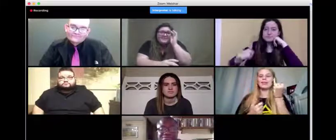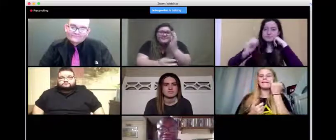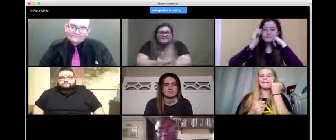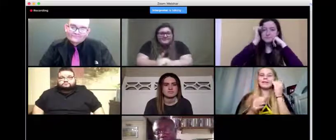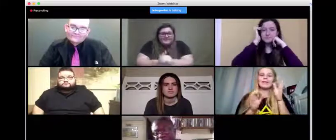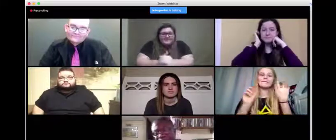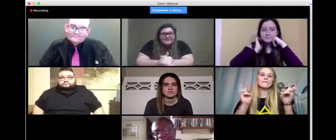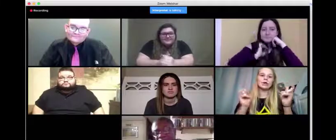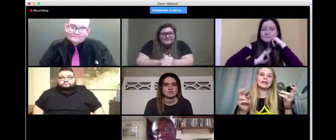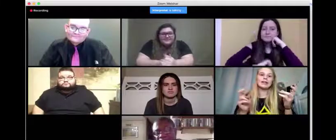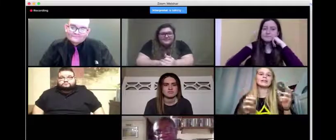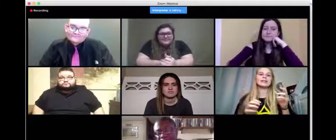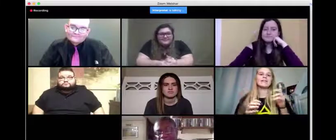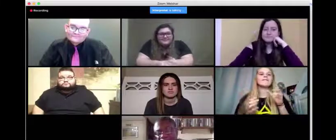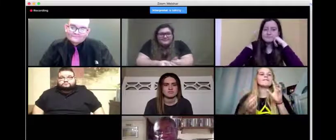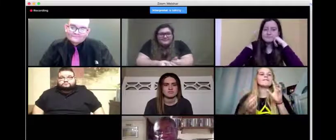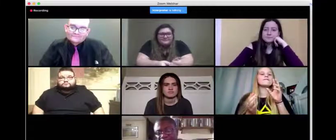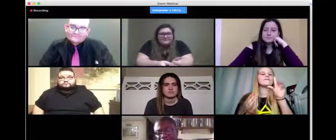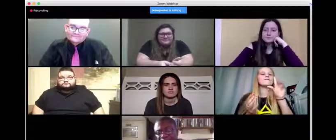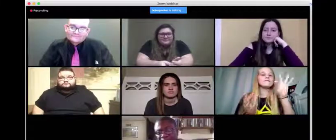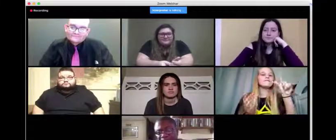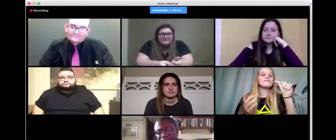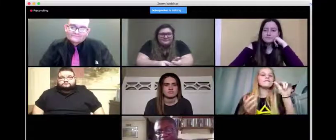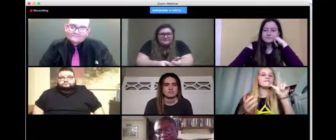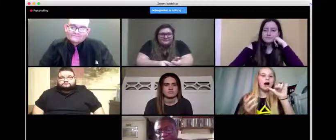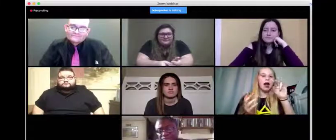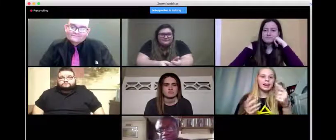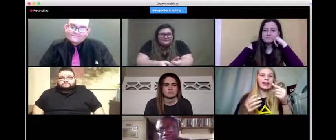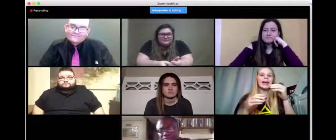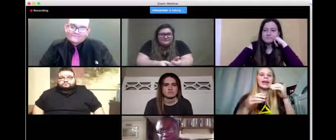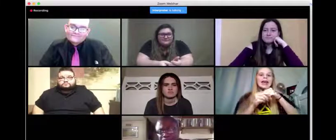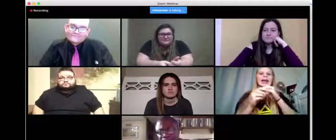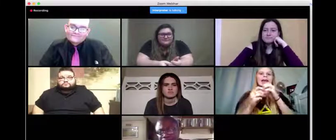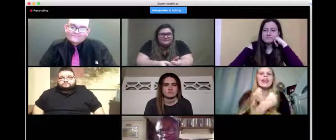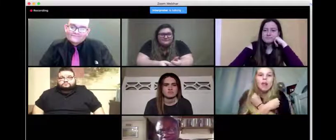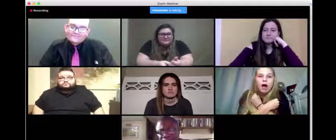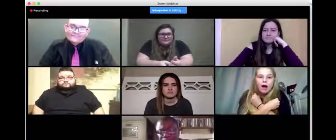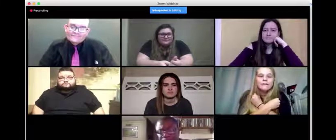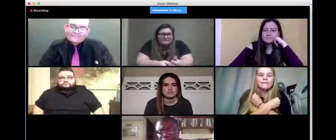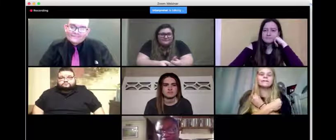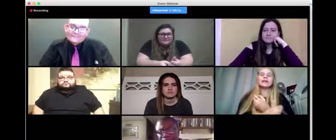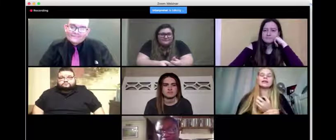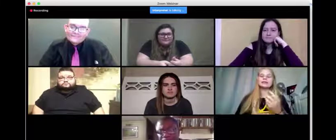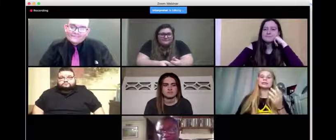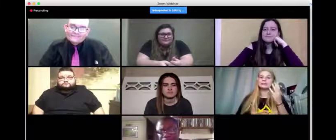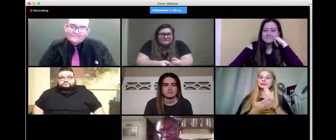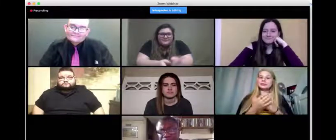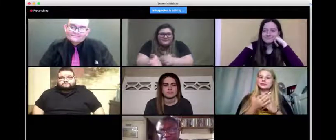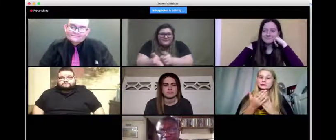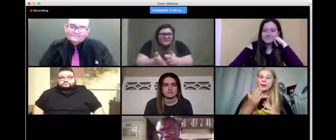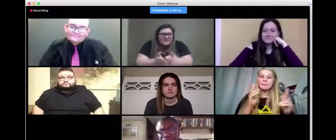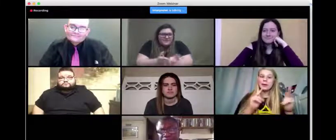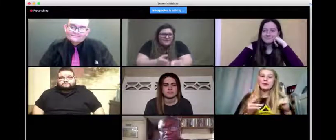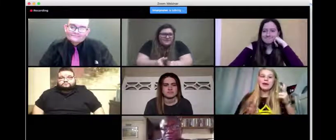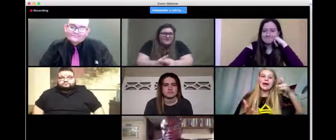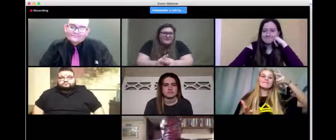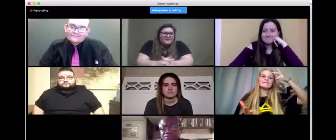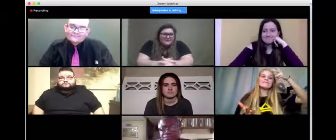for like falling in love, some people sign falling in love, but that's